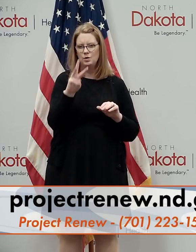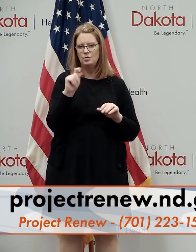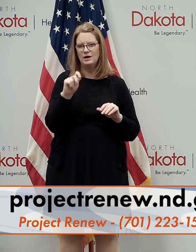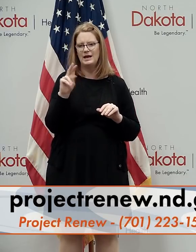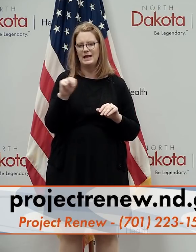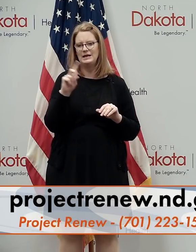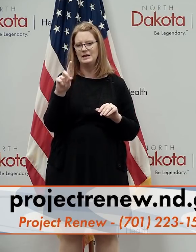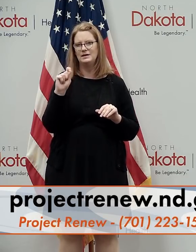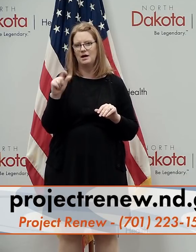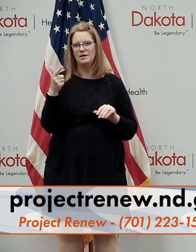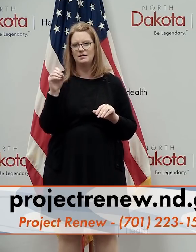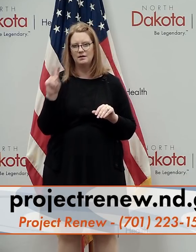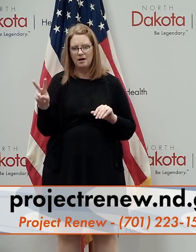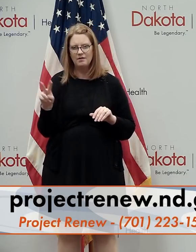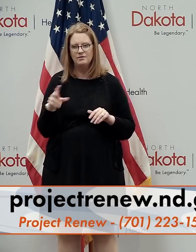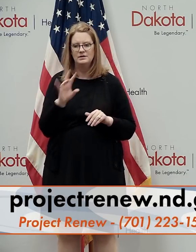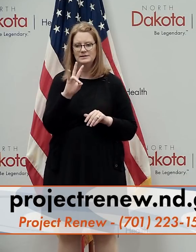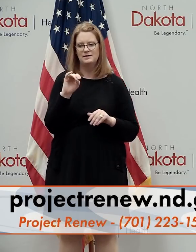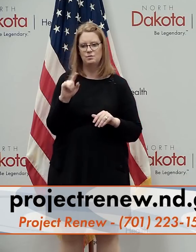projectrenew.nd.gov. Visit that website or call